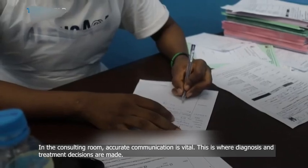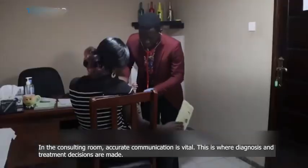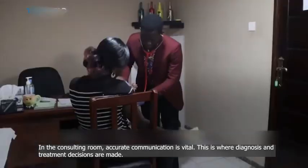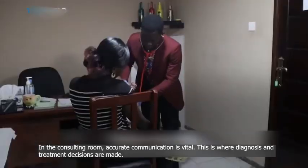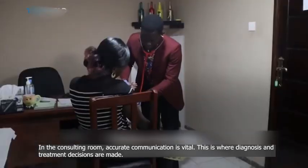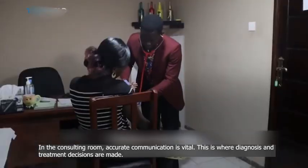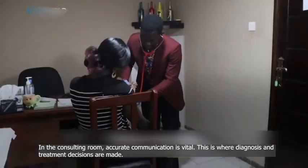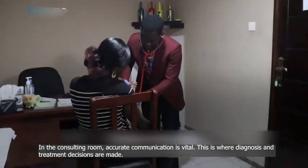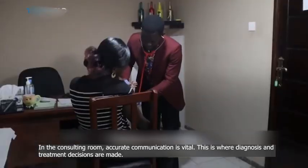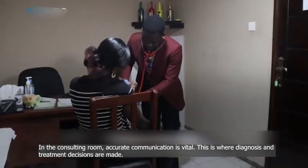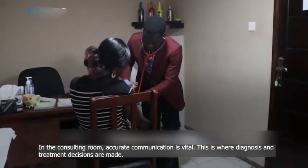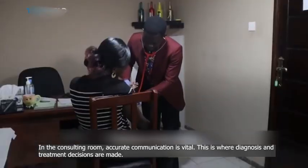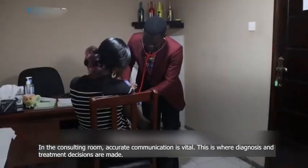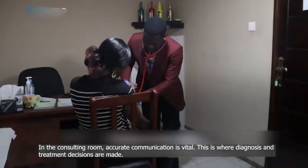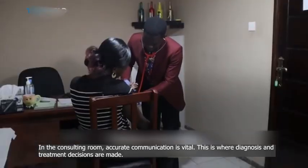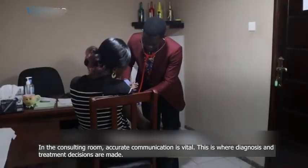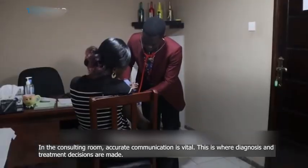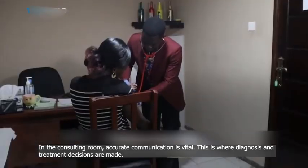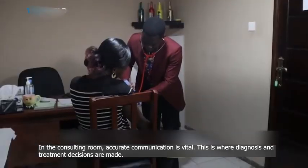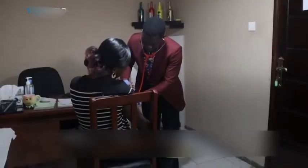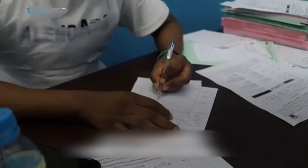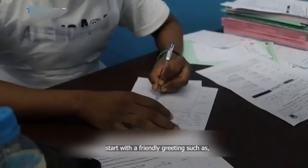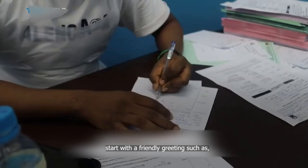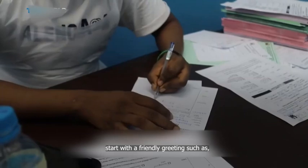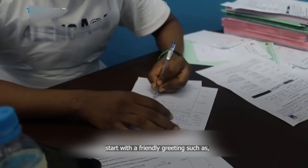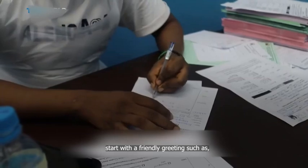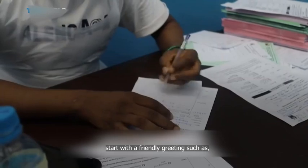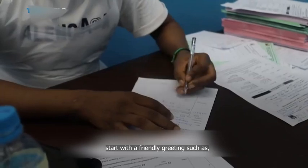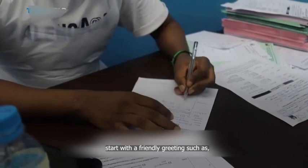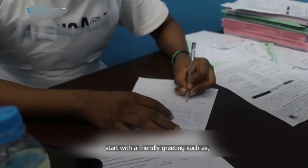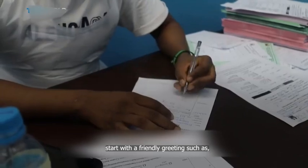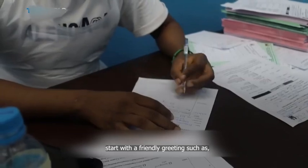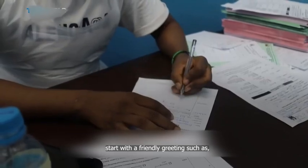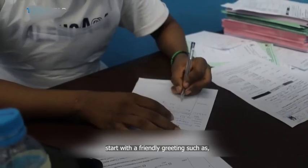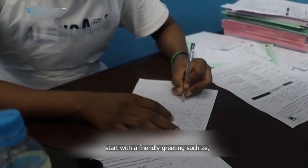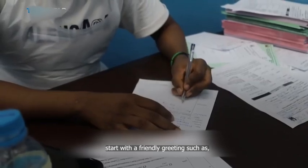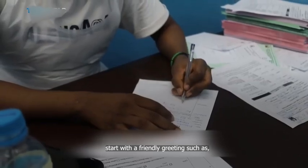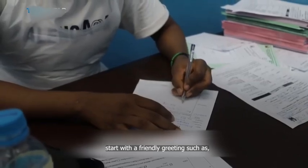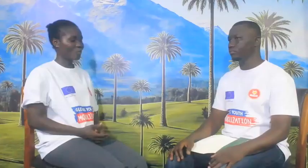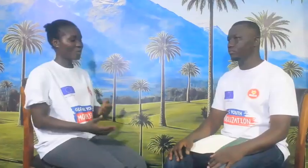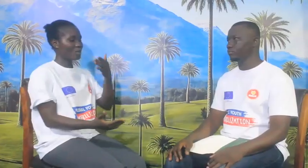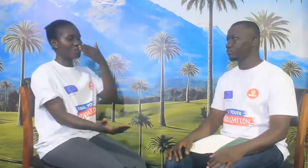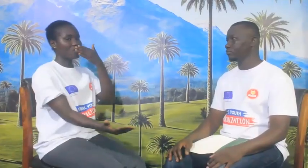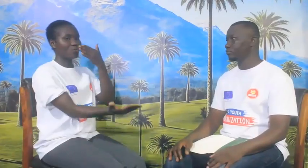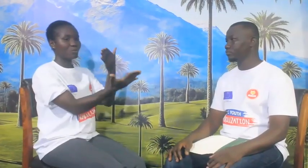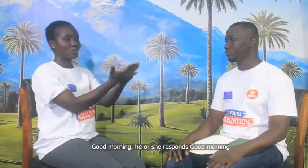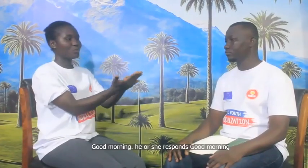and treatment decisions are made. Start with a friendly greeting, such as, good